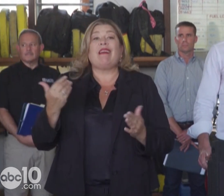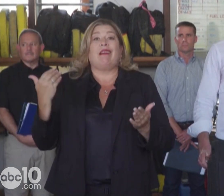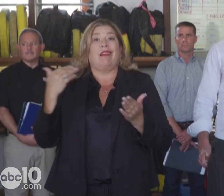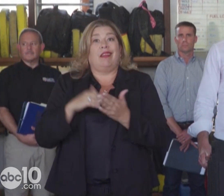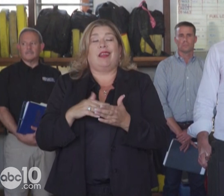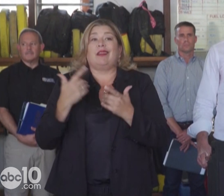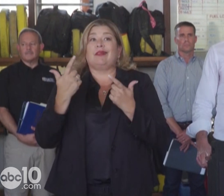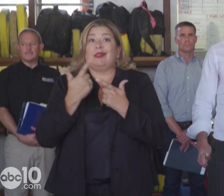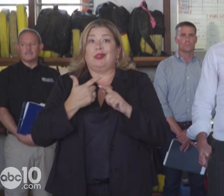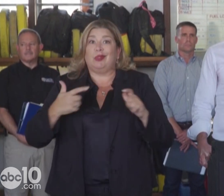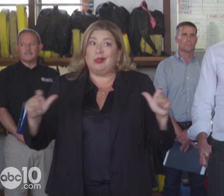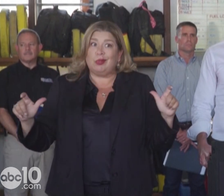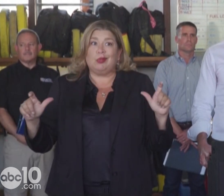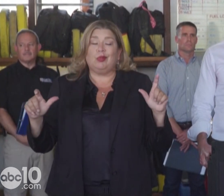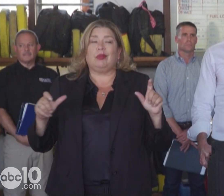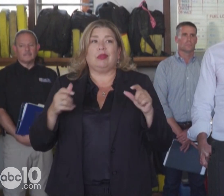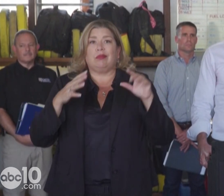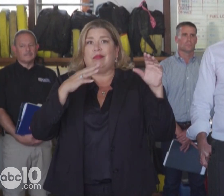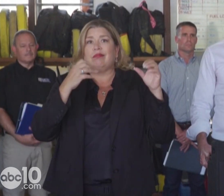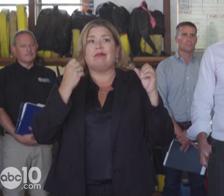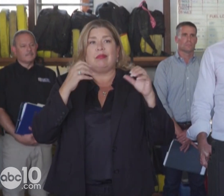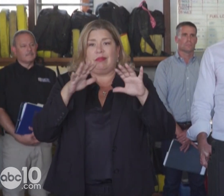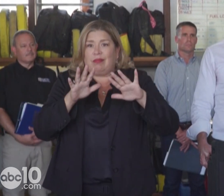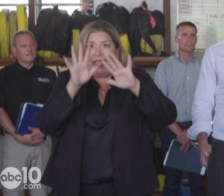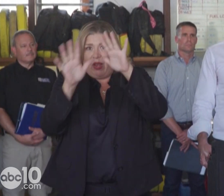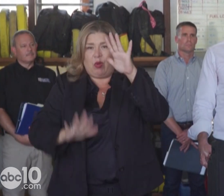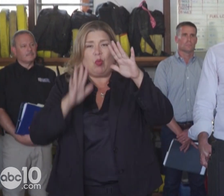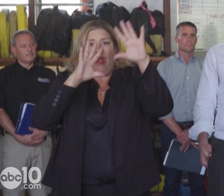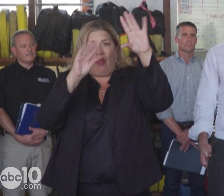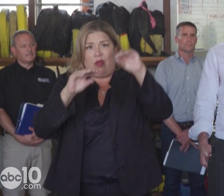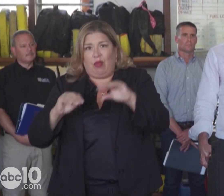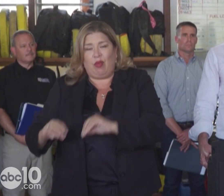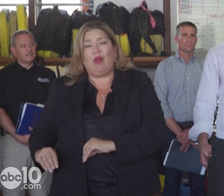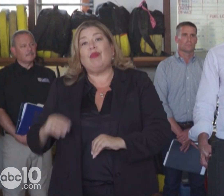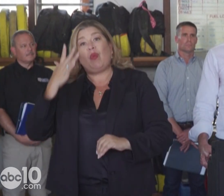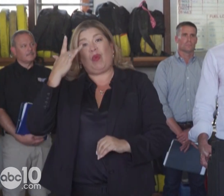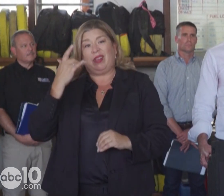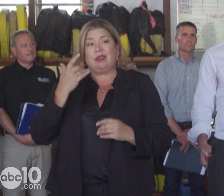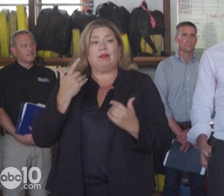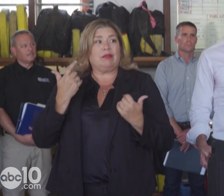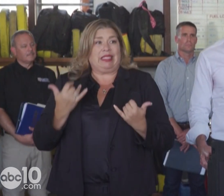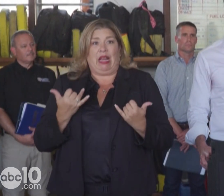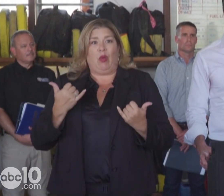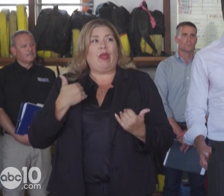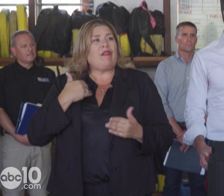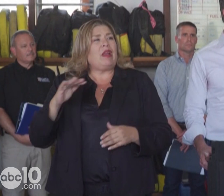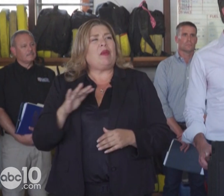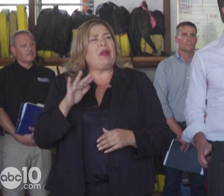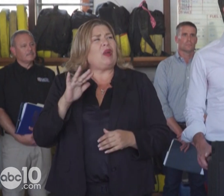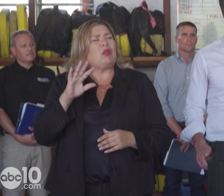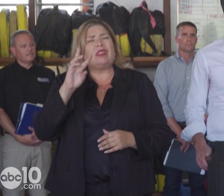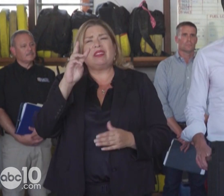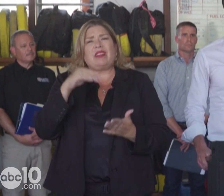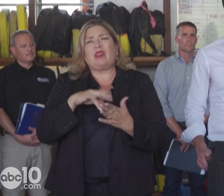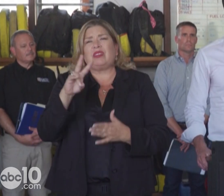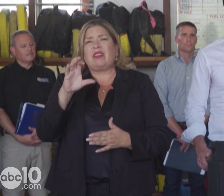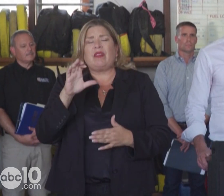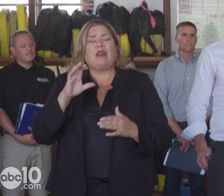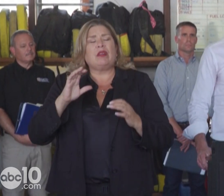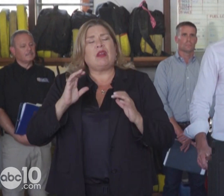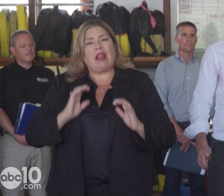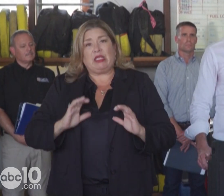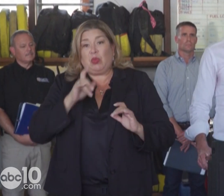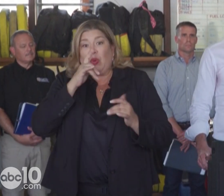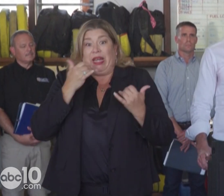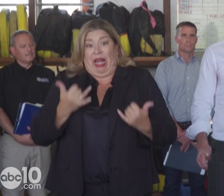again into the weekend, despite the fact that now we're down to about 6,700 customers that